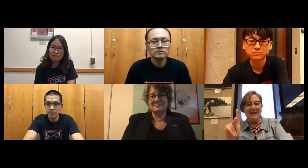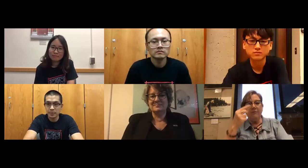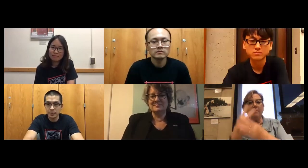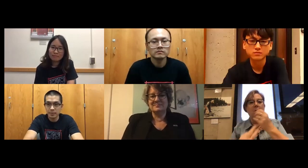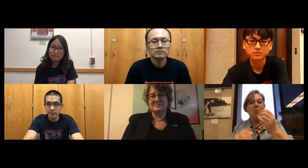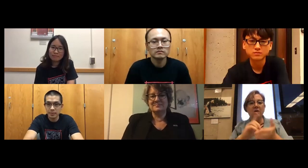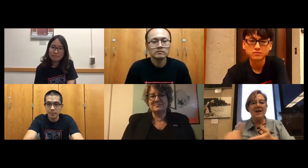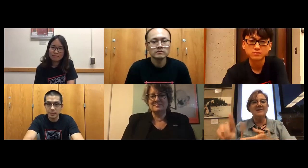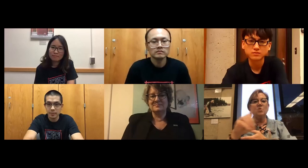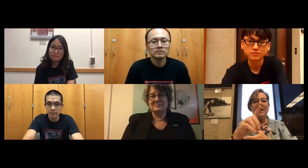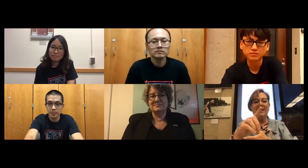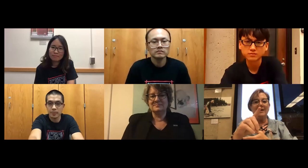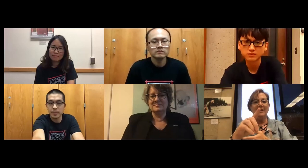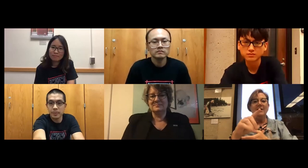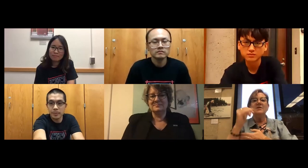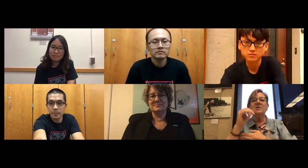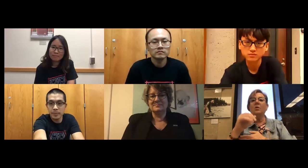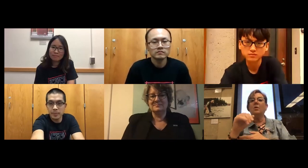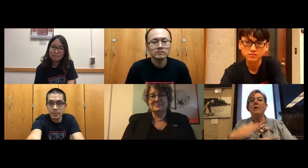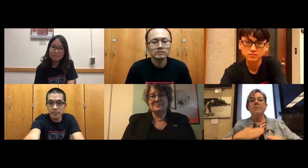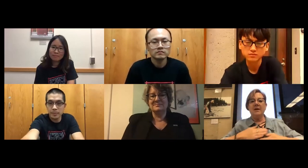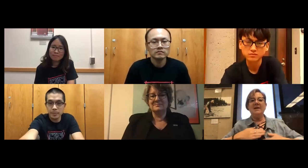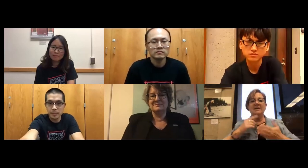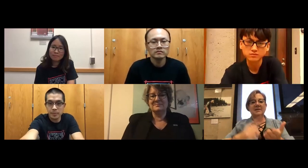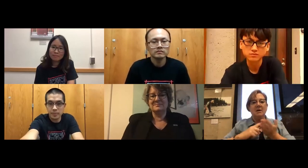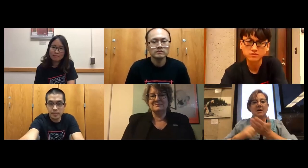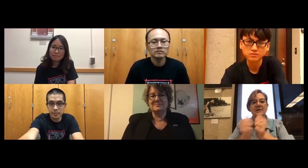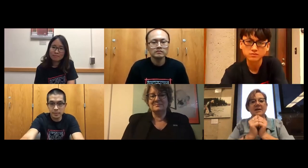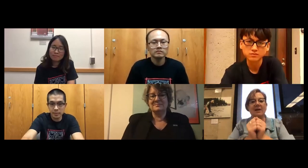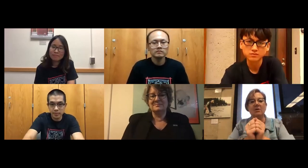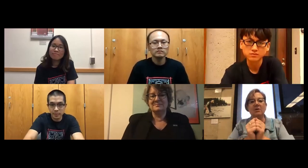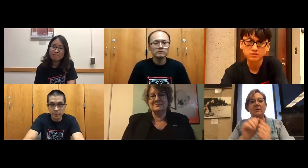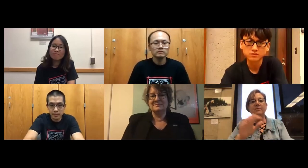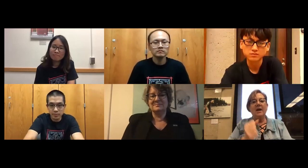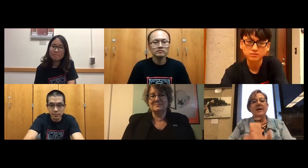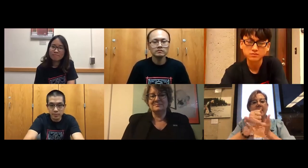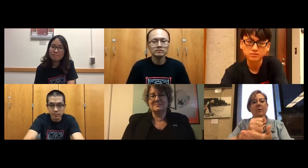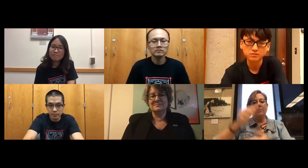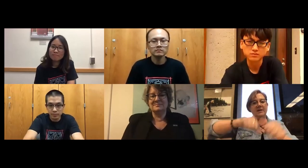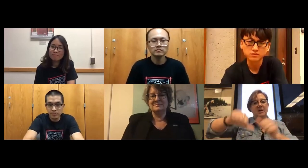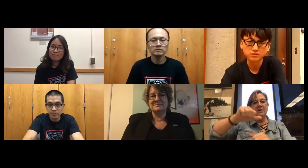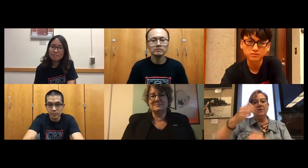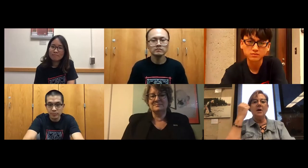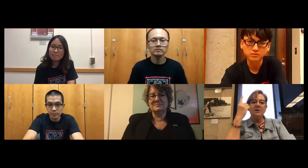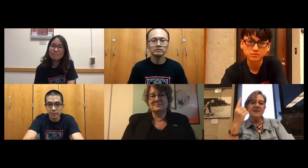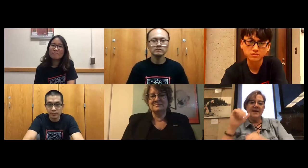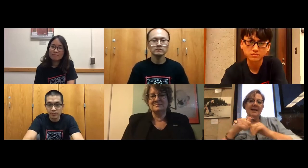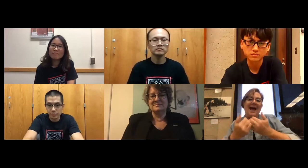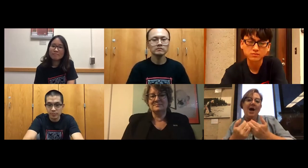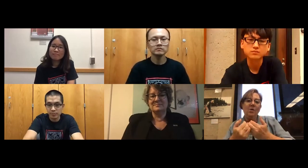link for both next week. So please talk together and help each other understand how to